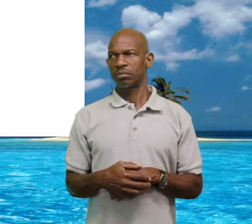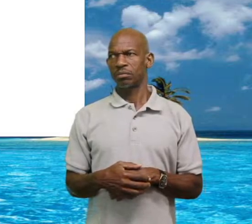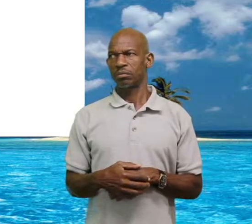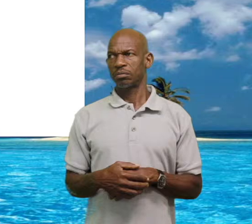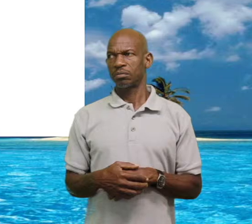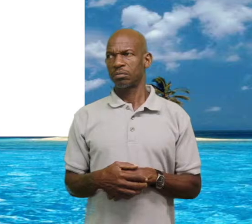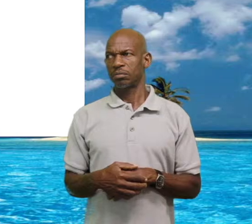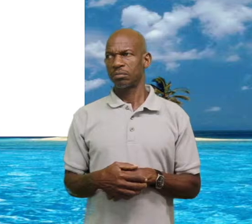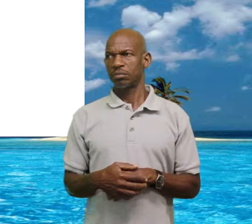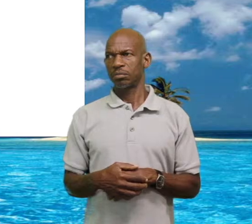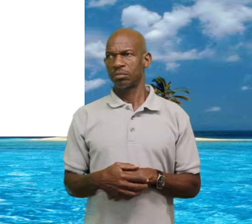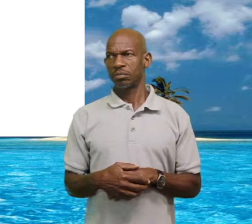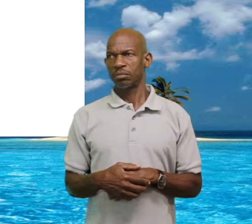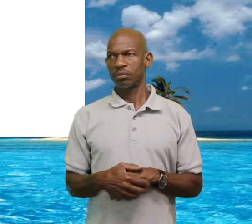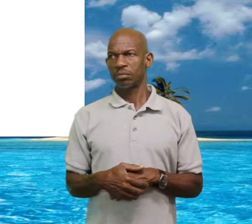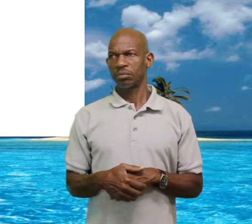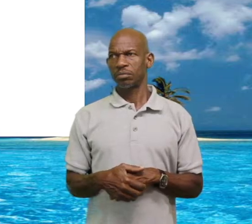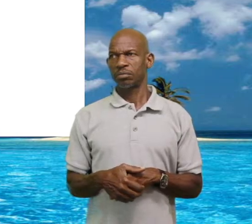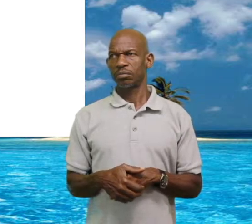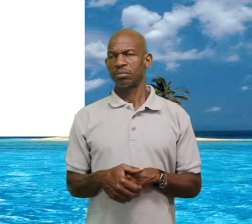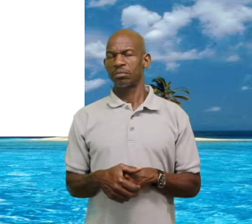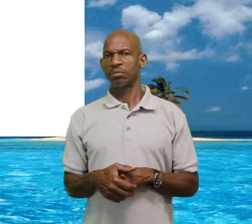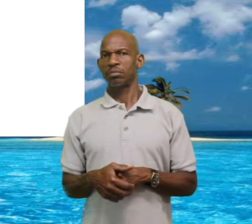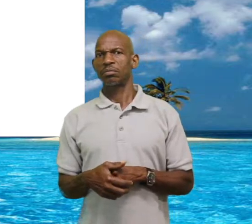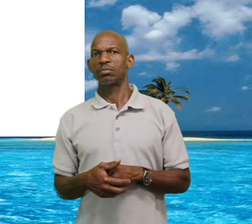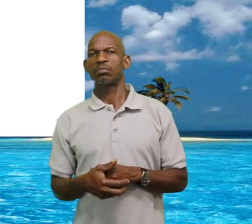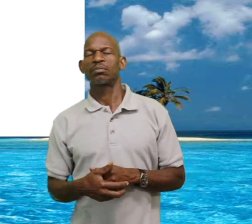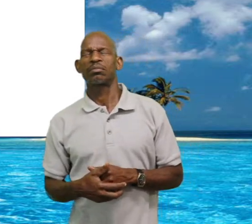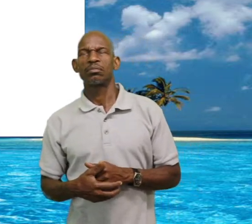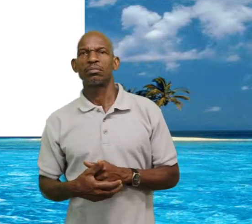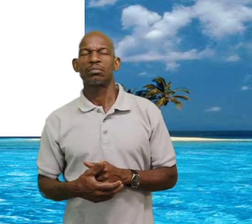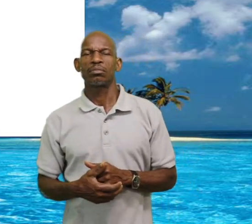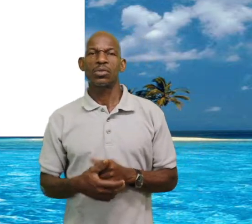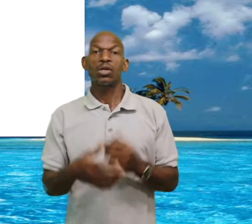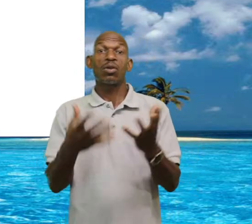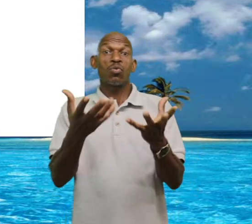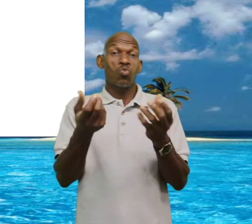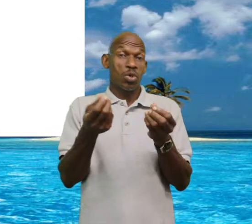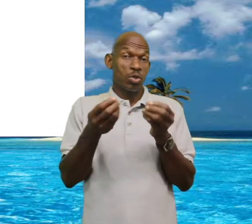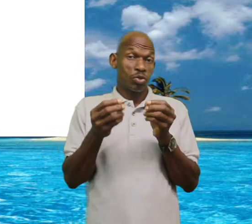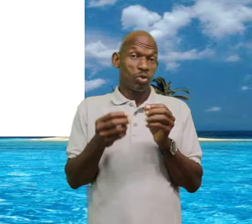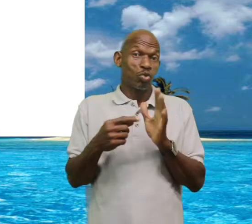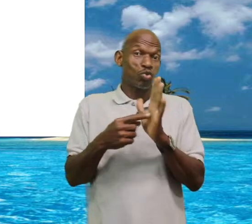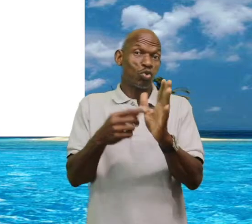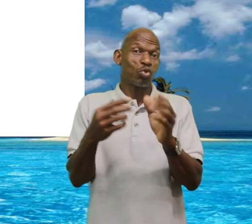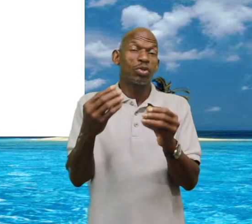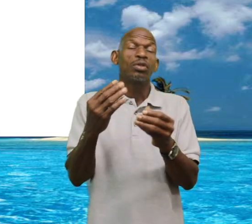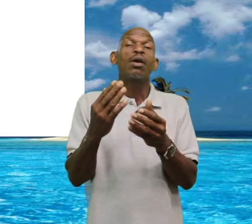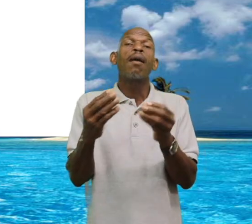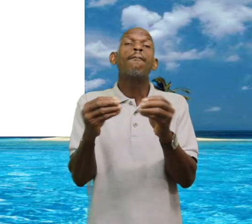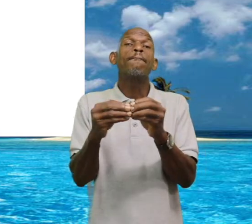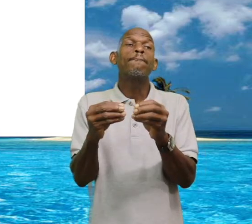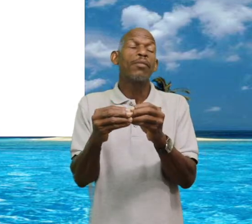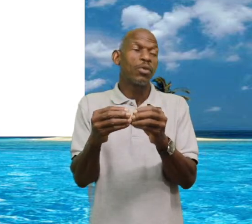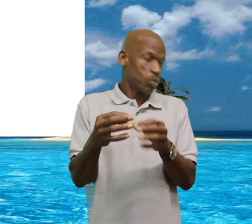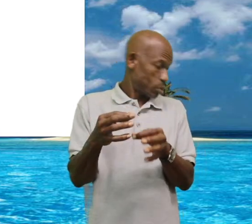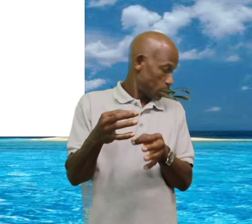And I want to show you another form of simple sentence where we have the order